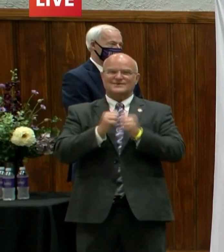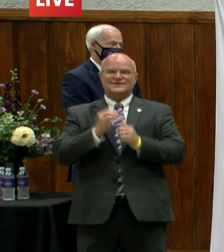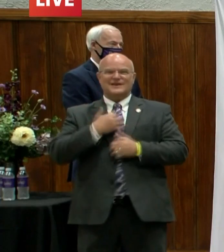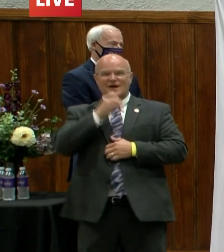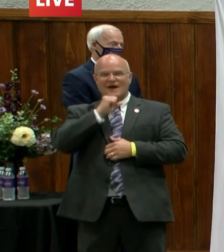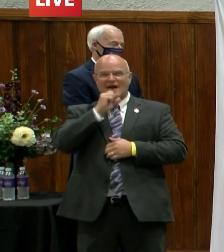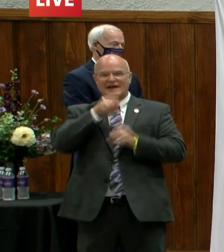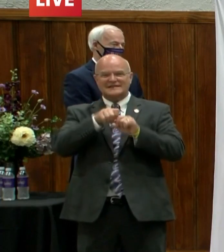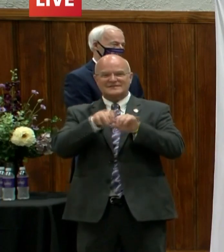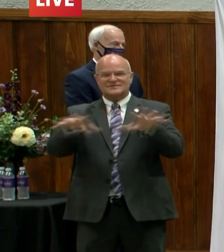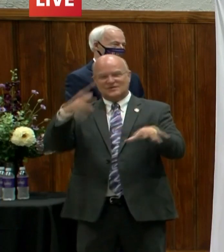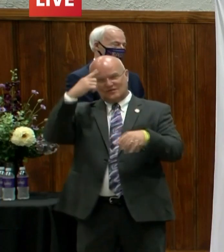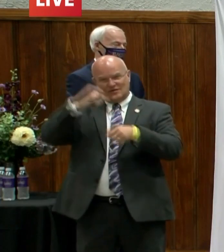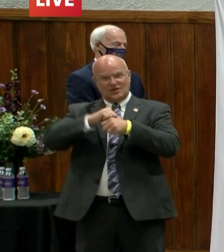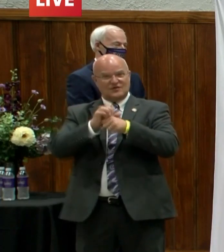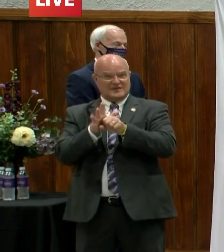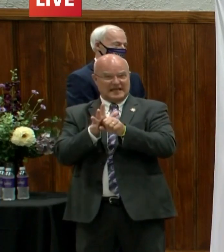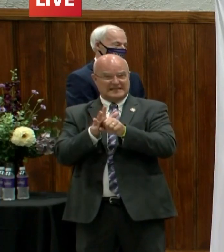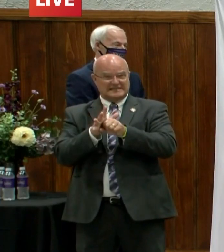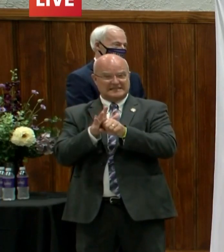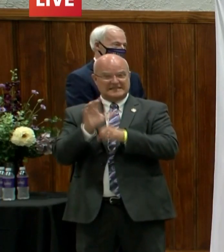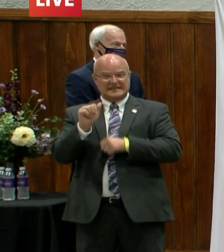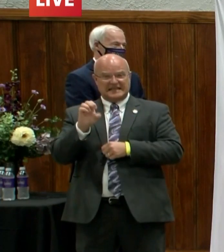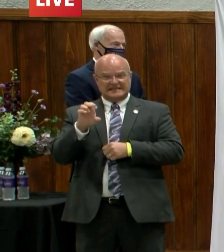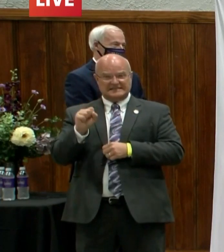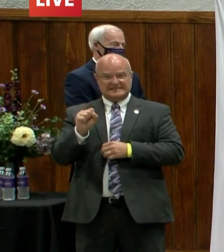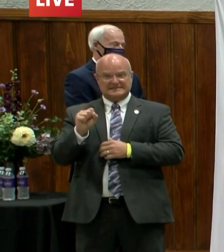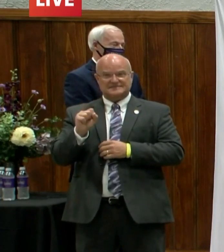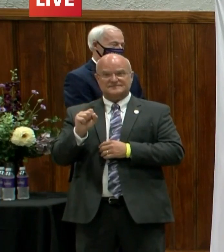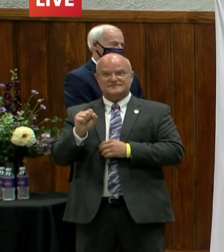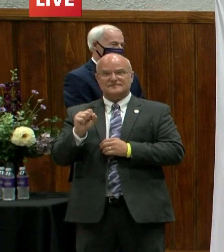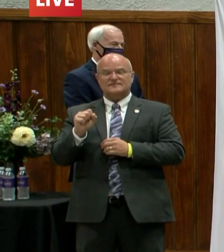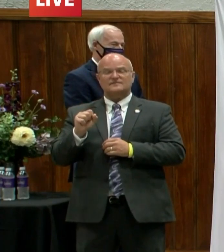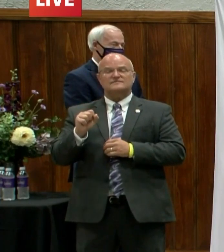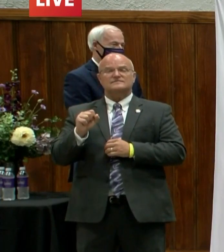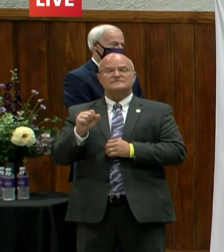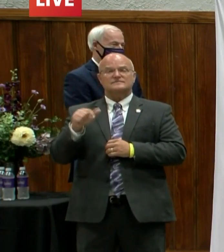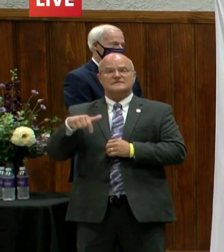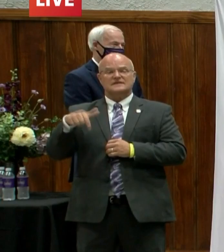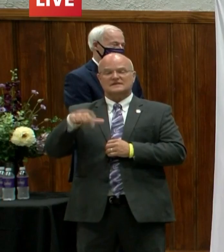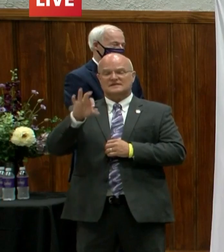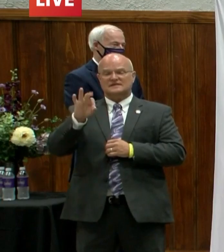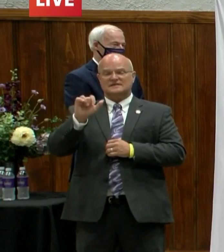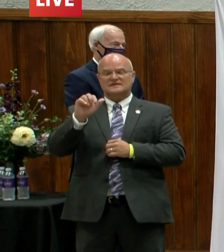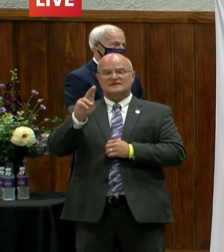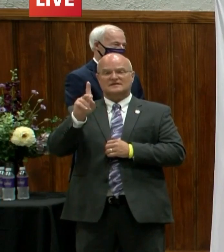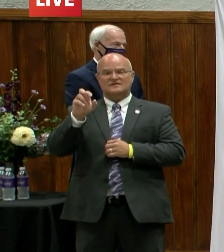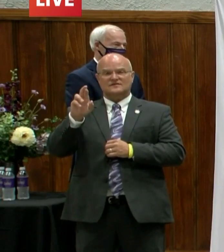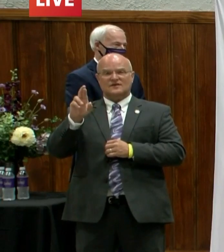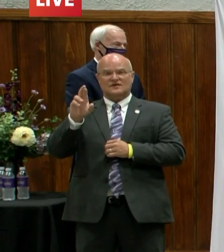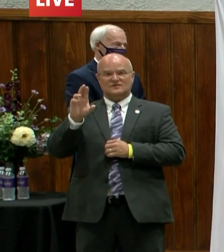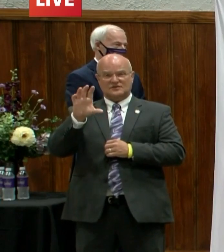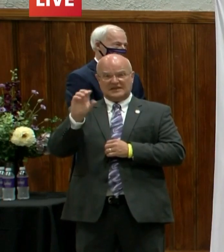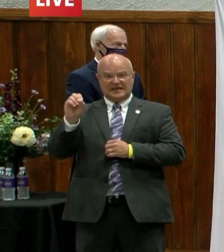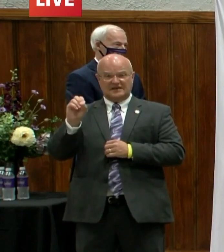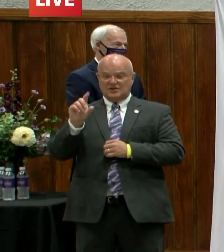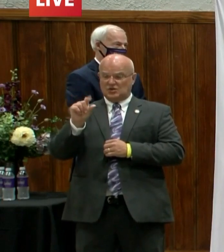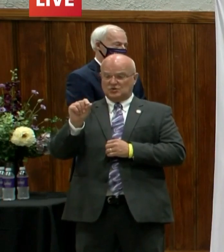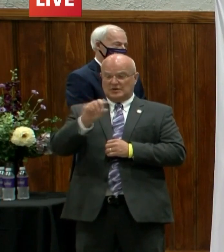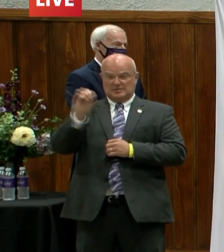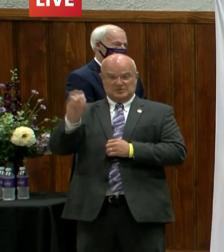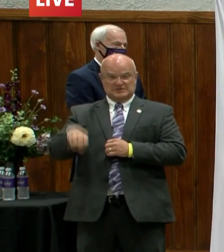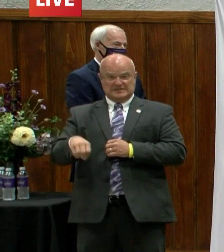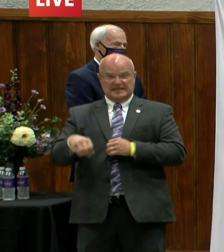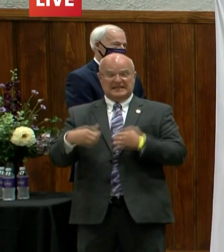age distribution for COVID-19 cases. In Faulkner County, 20% of the